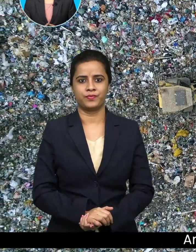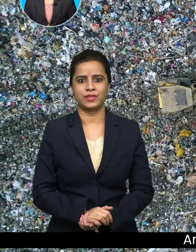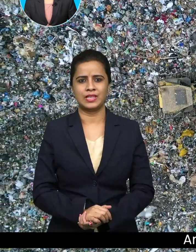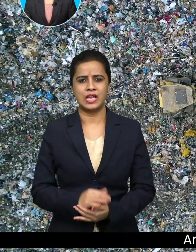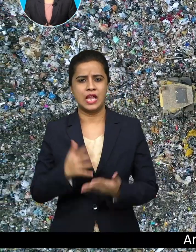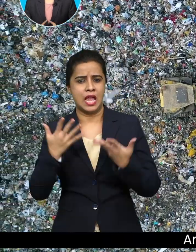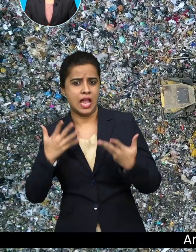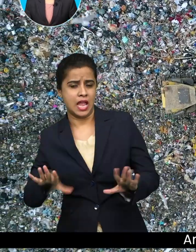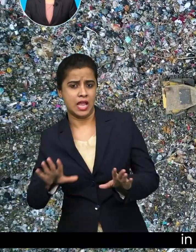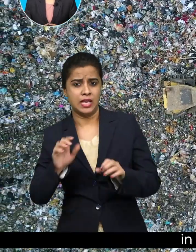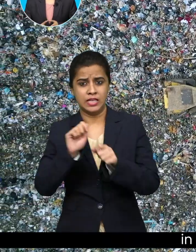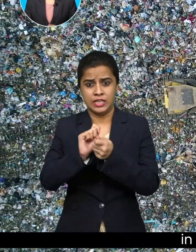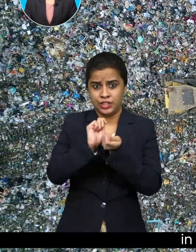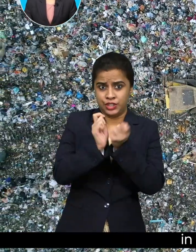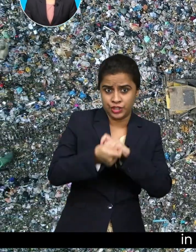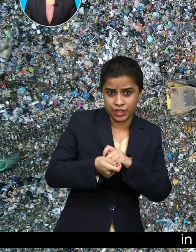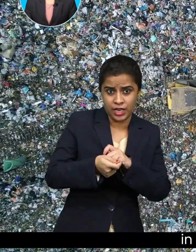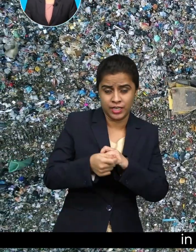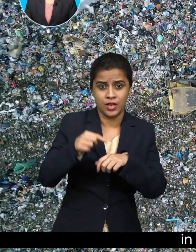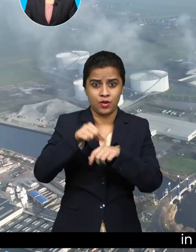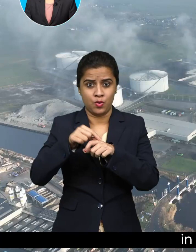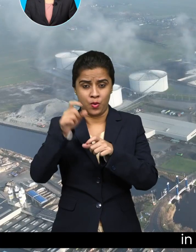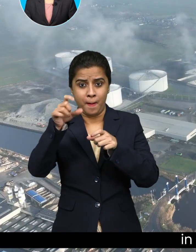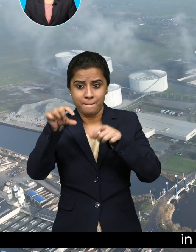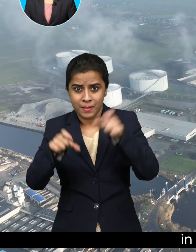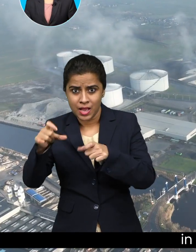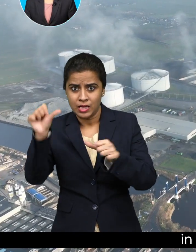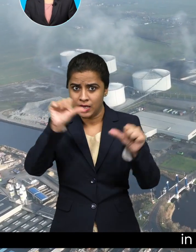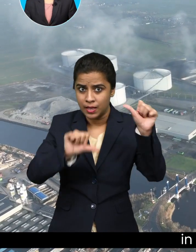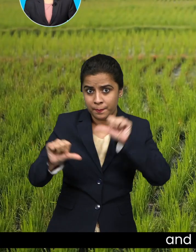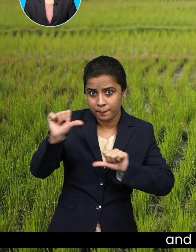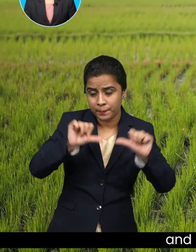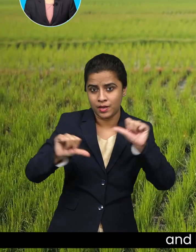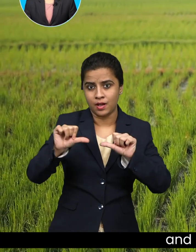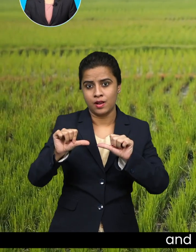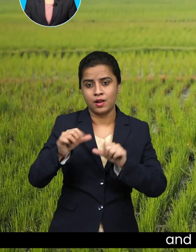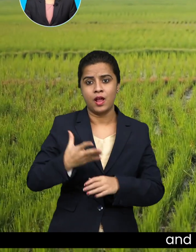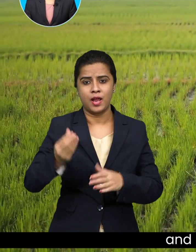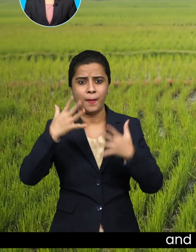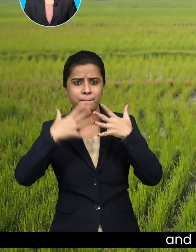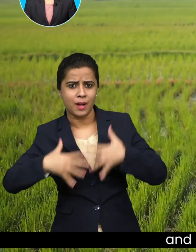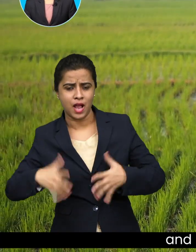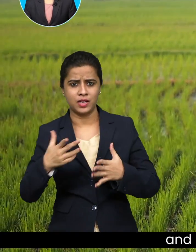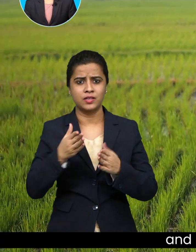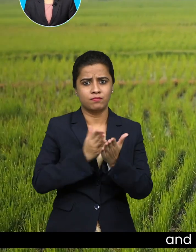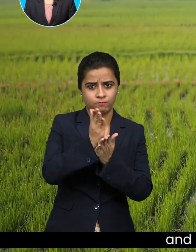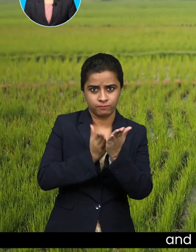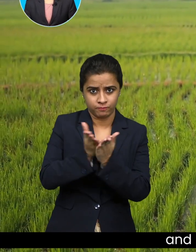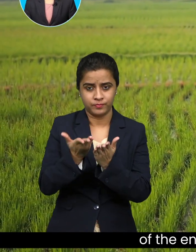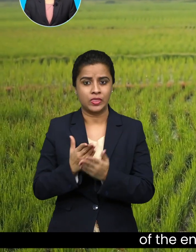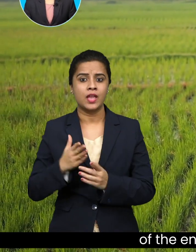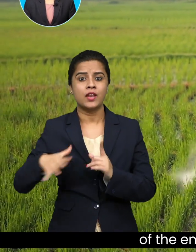Any undesirable change in the physical, chemical and biological